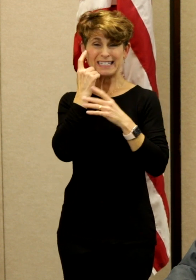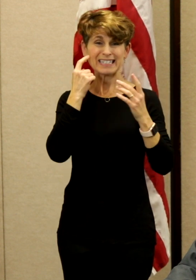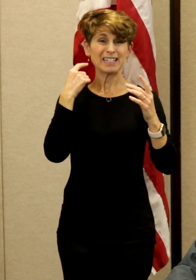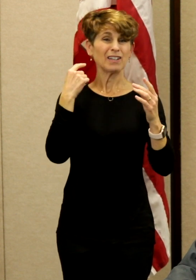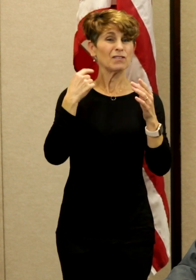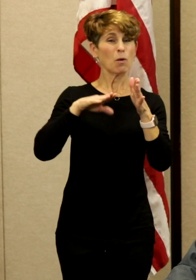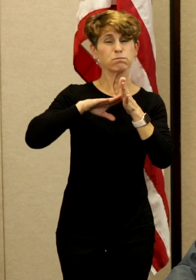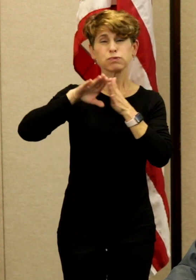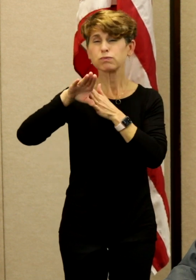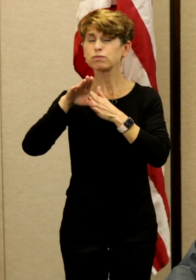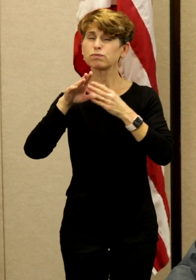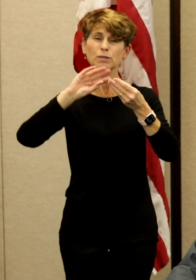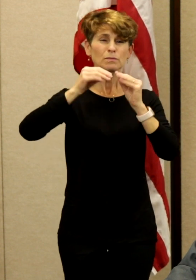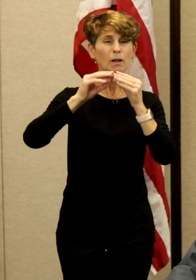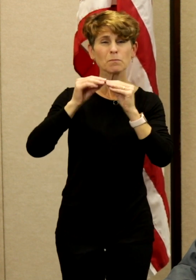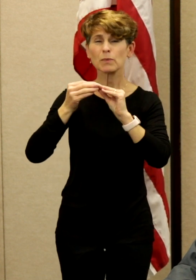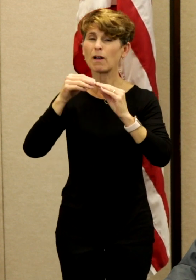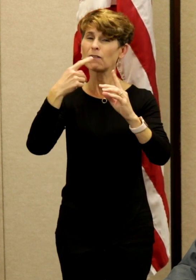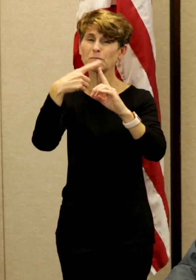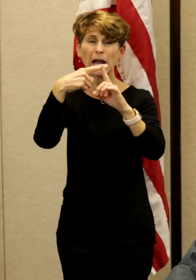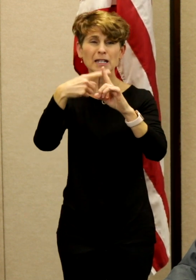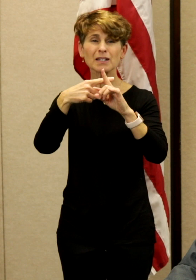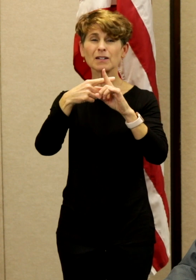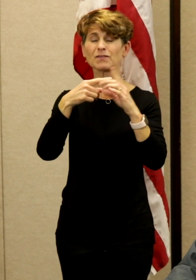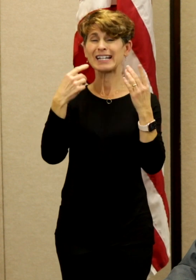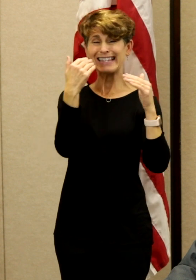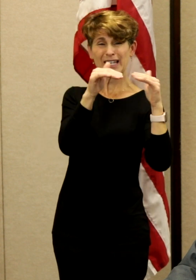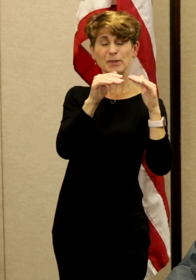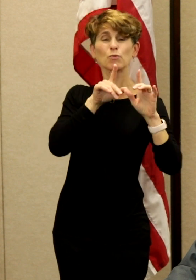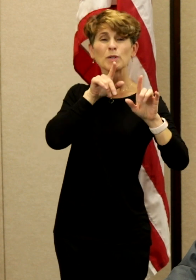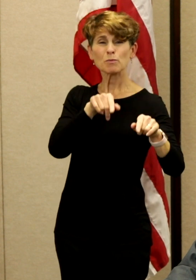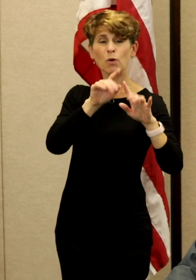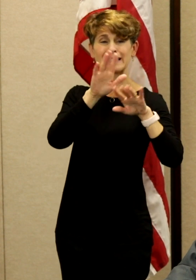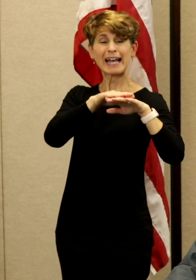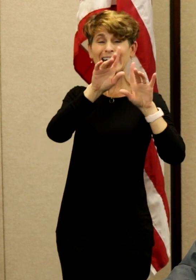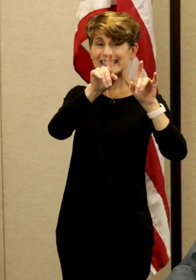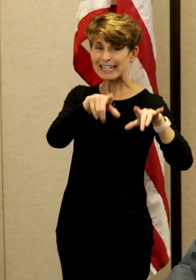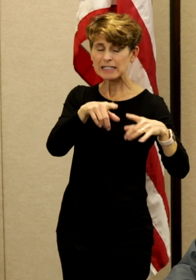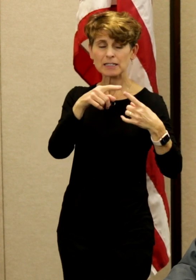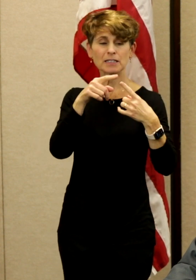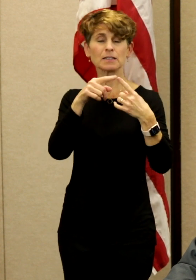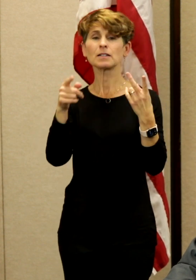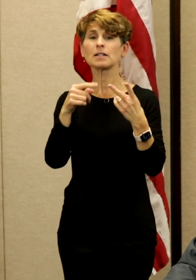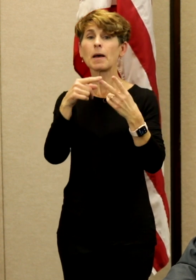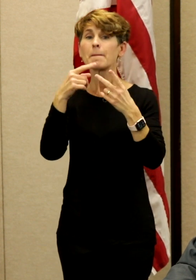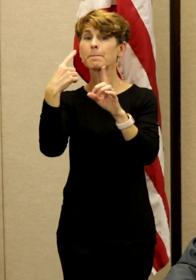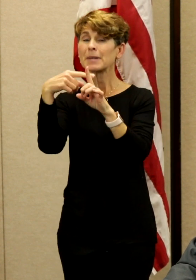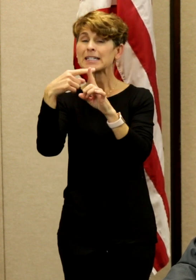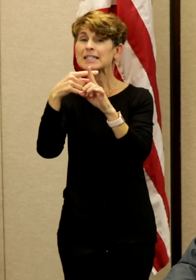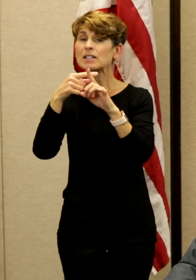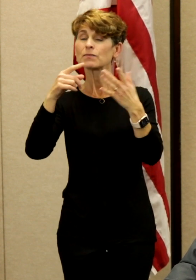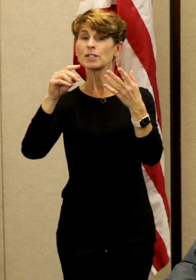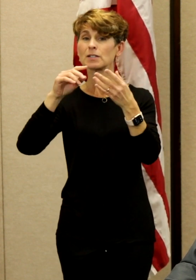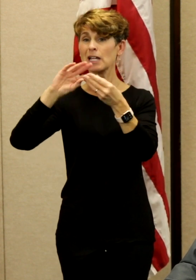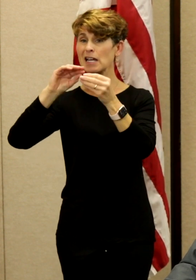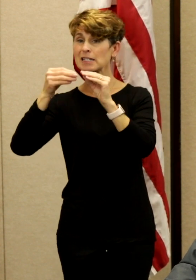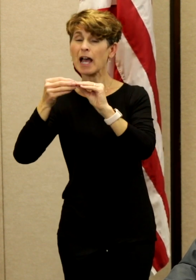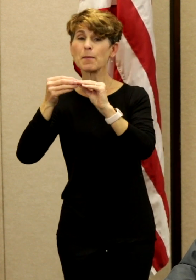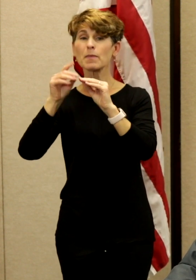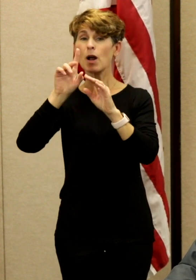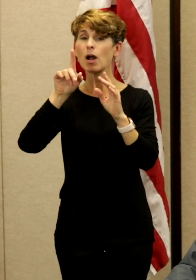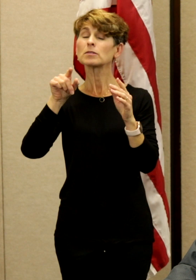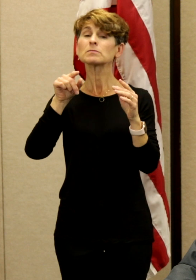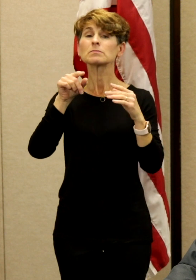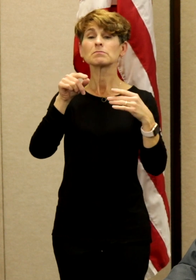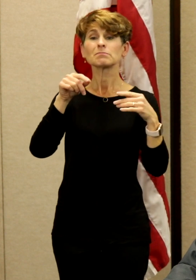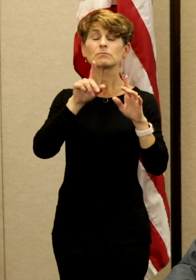the change in COVID-19 activity, limited reports on testing, new cases, and positivity rates are now issued